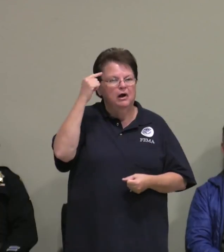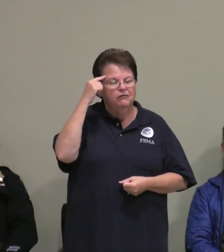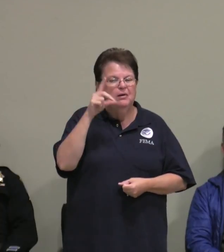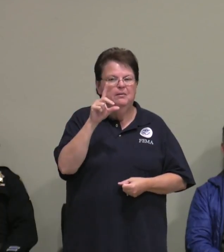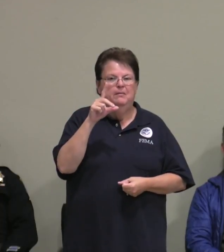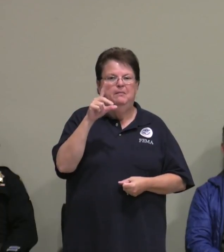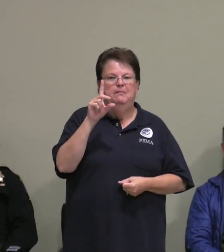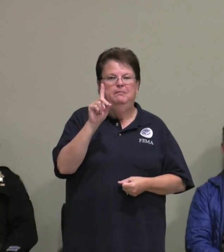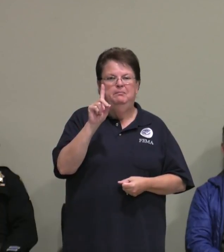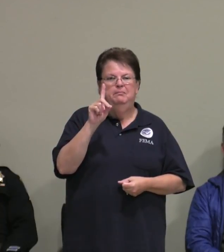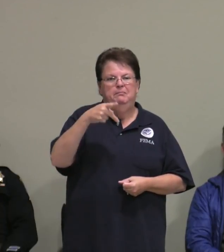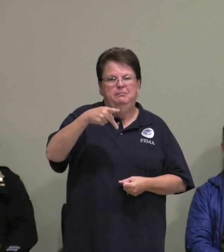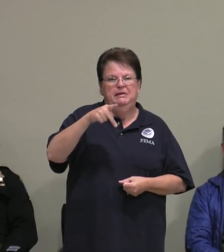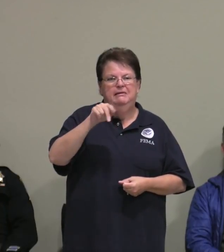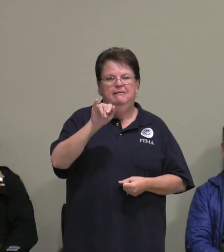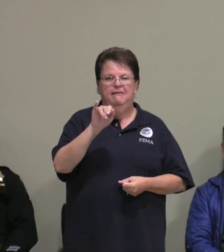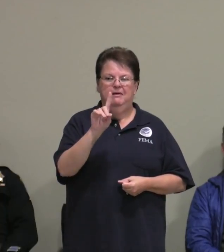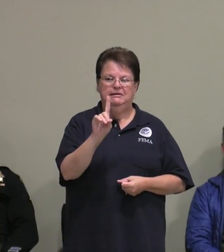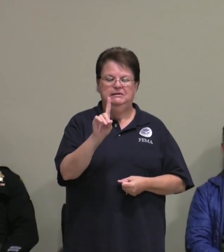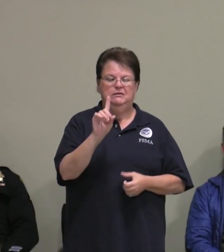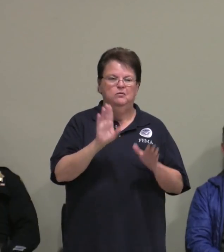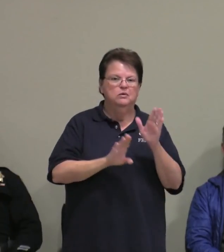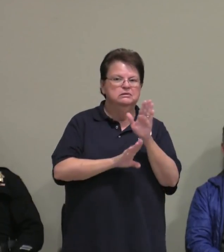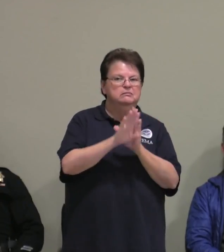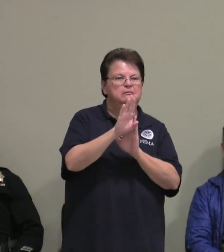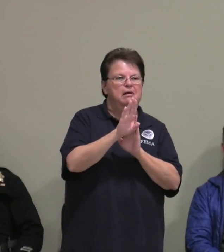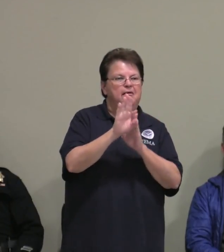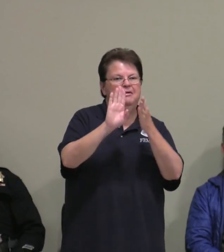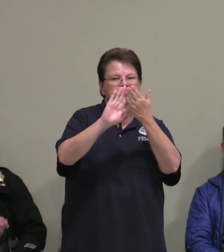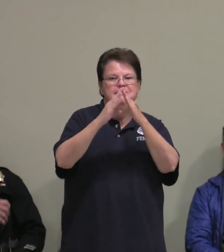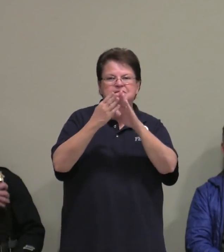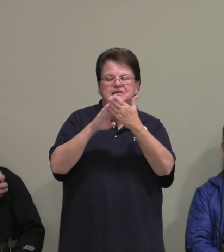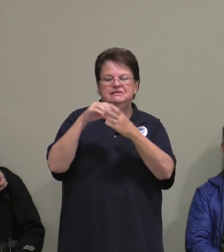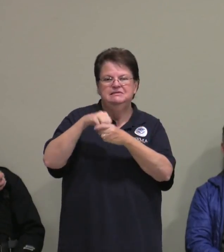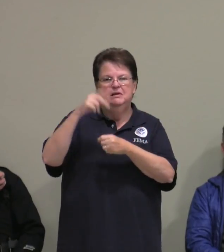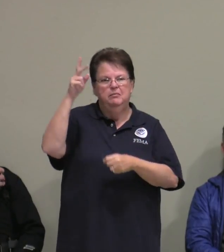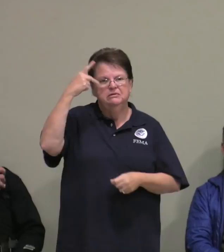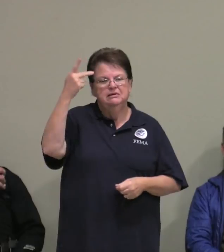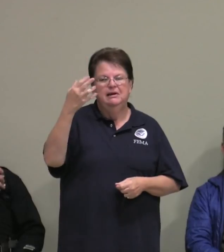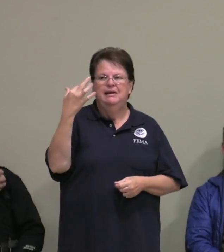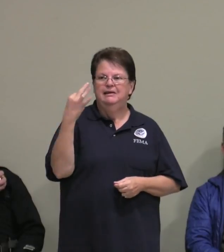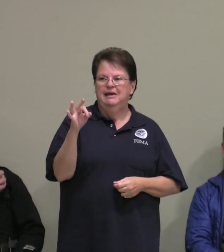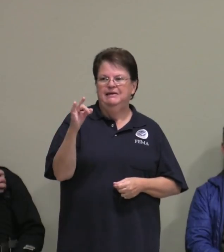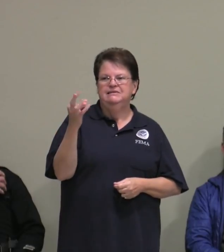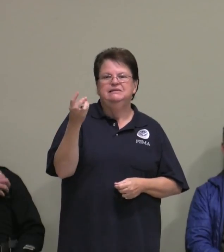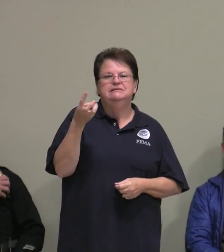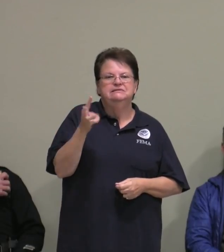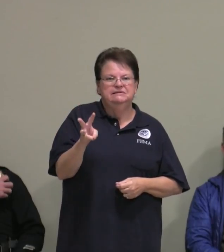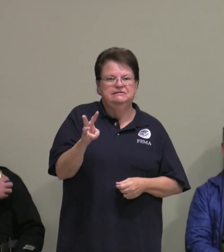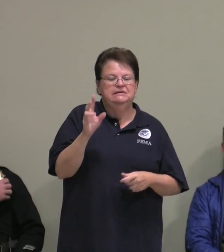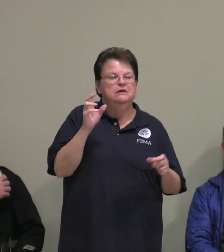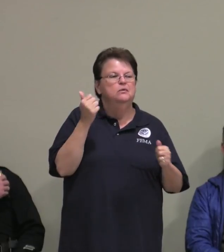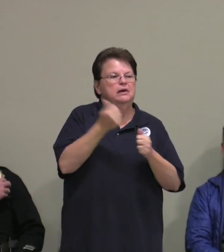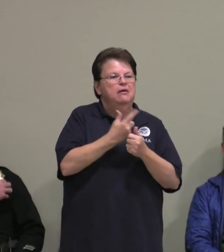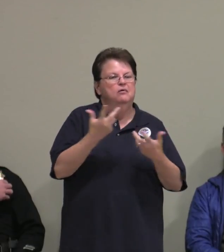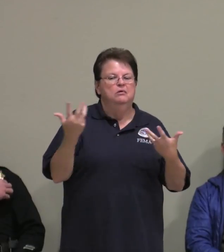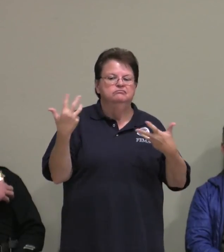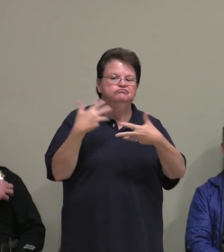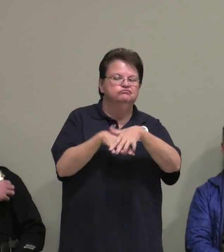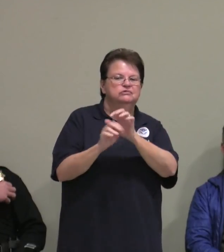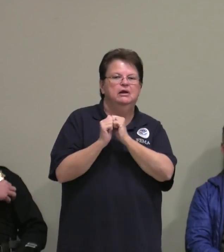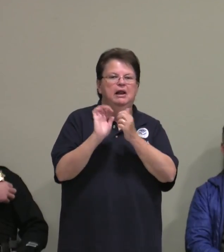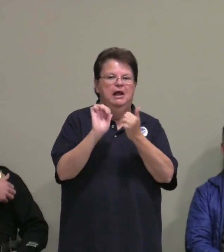was formed by the citizens of Paradise in 1916 when everybody got together and said,